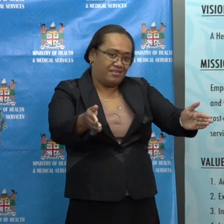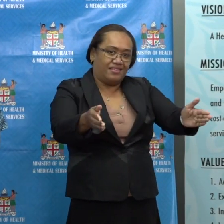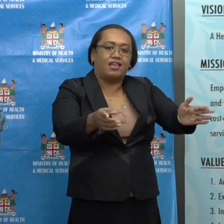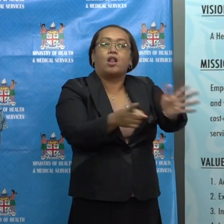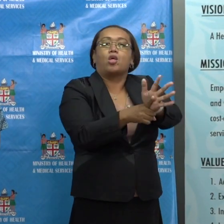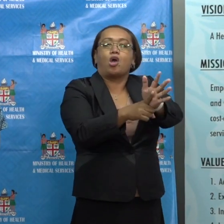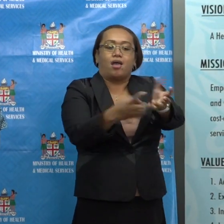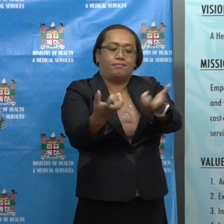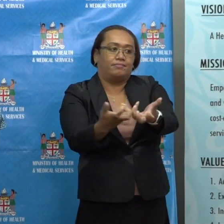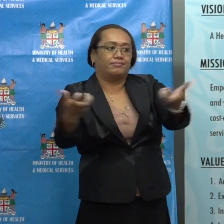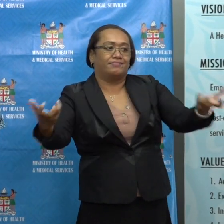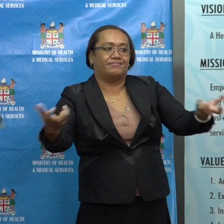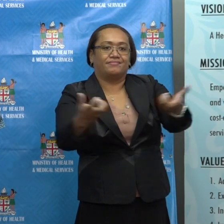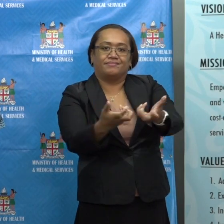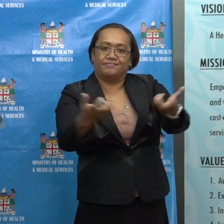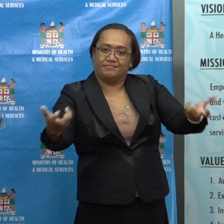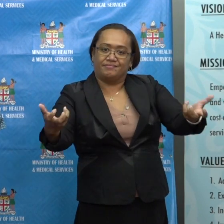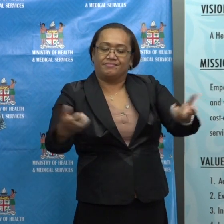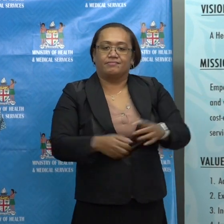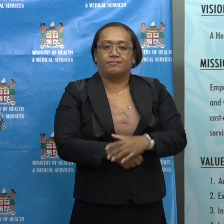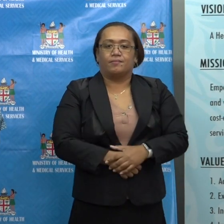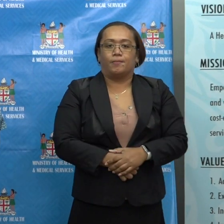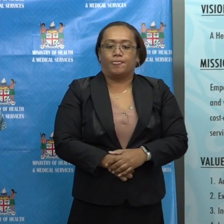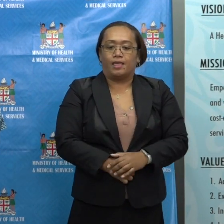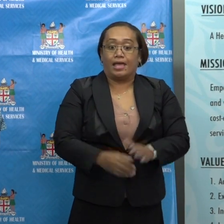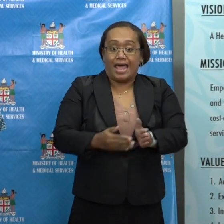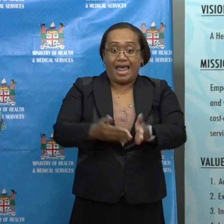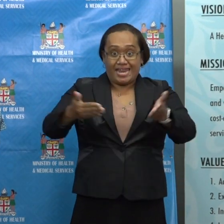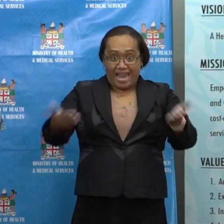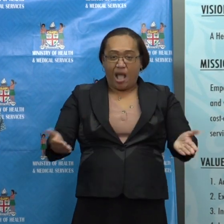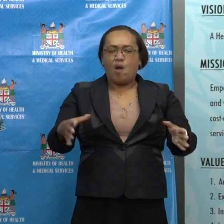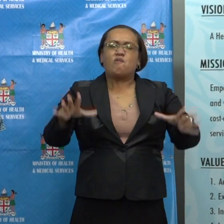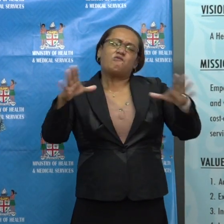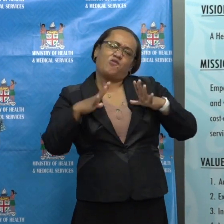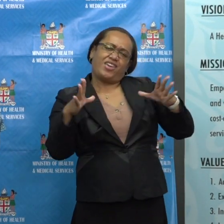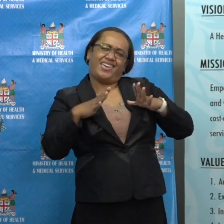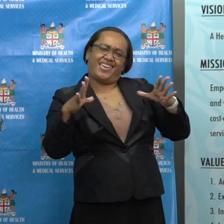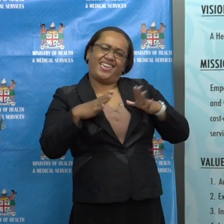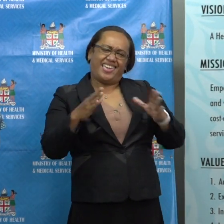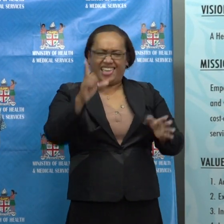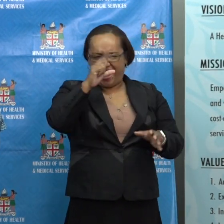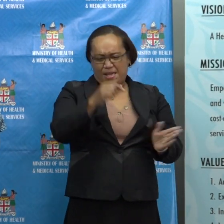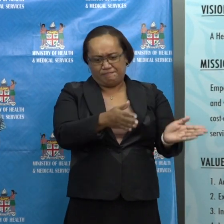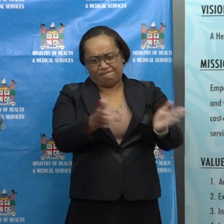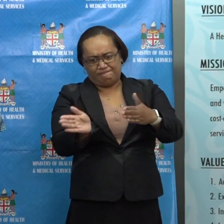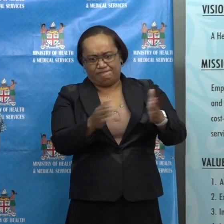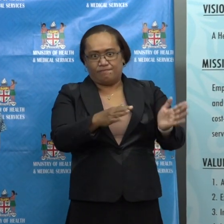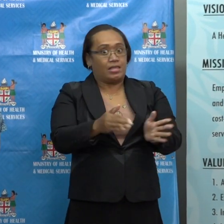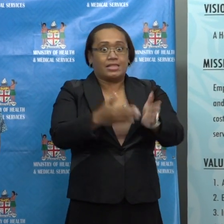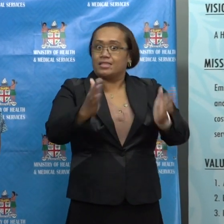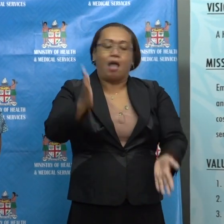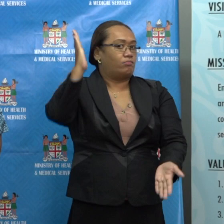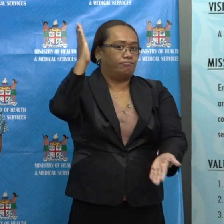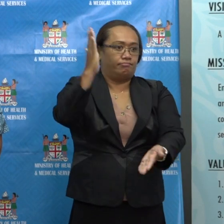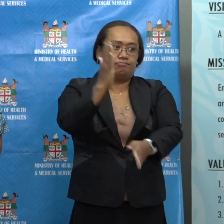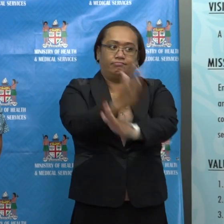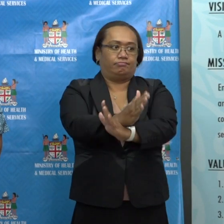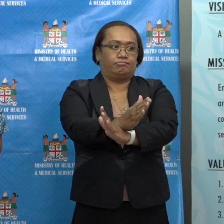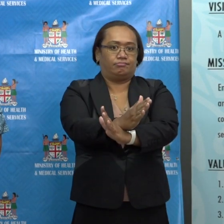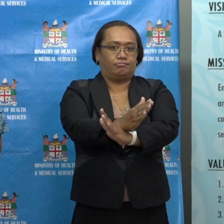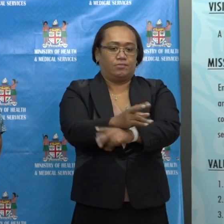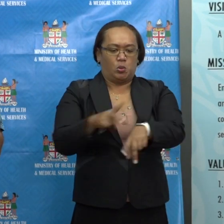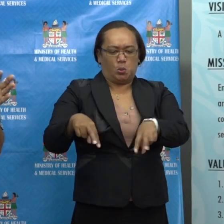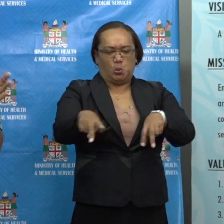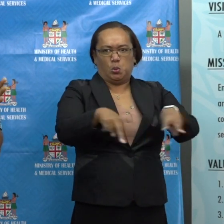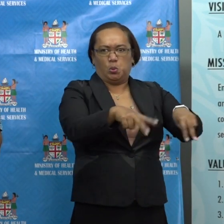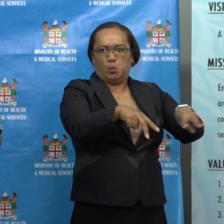So, what we are saying is that currently there is free movement between Lotoka and Nandi. Now it won't be allowed.